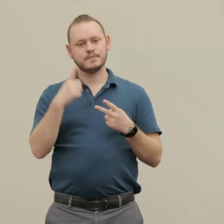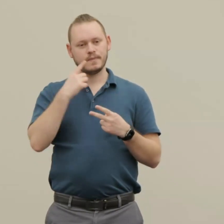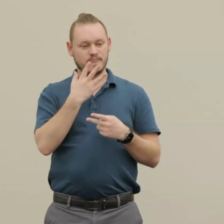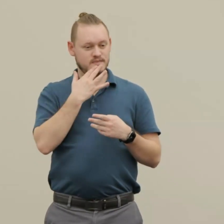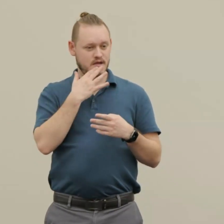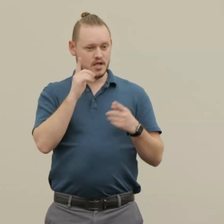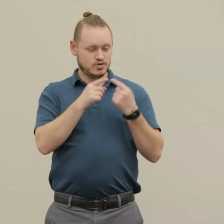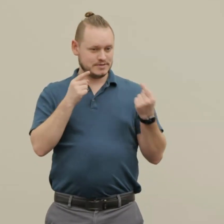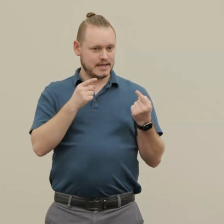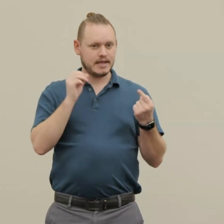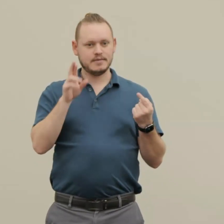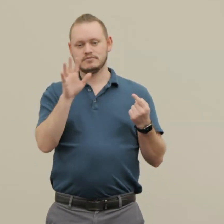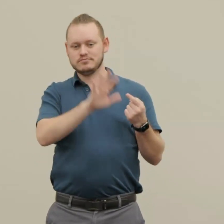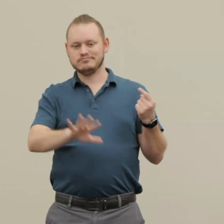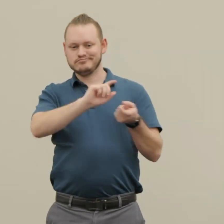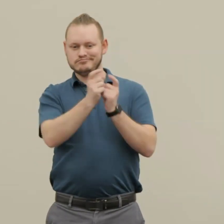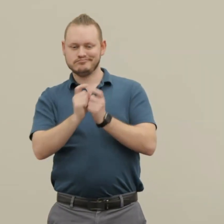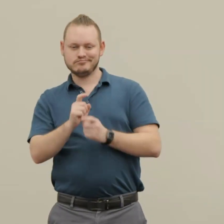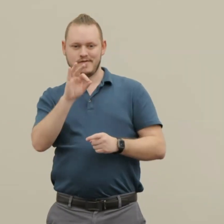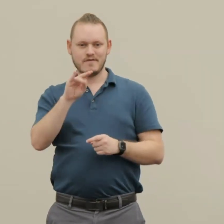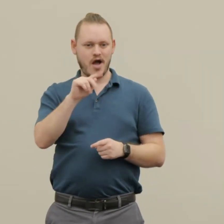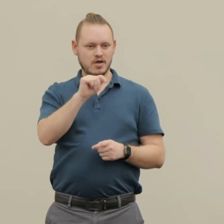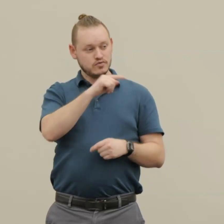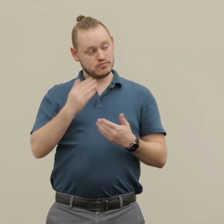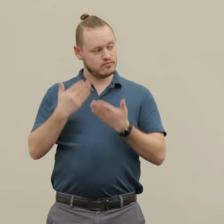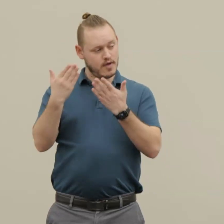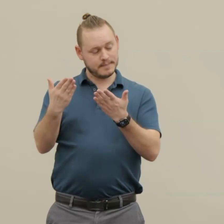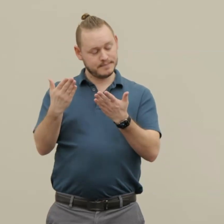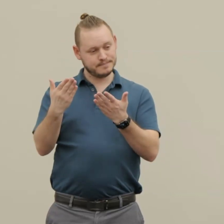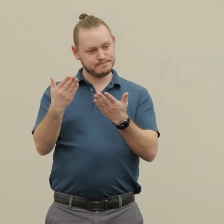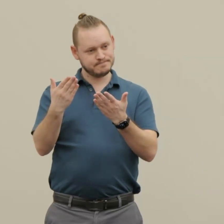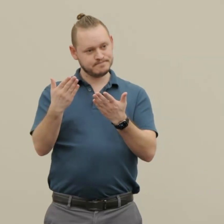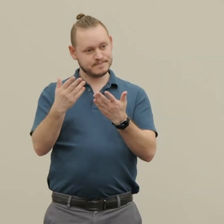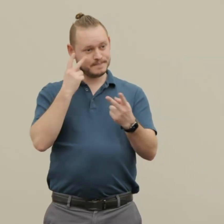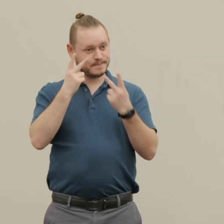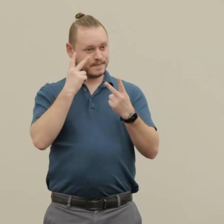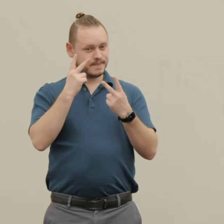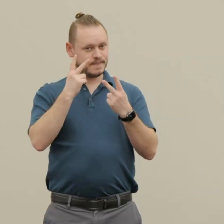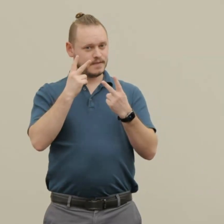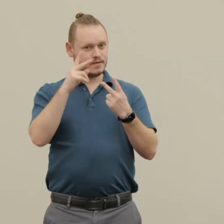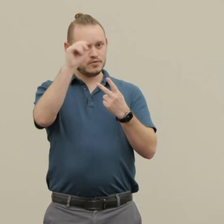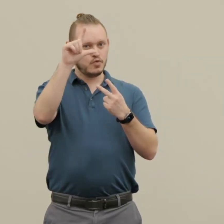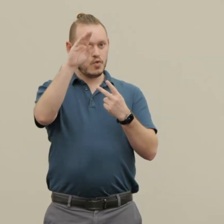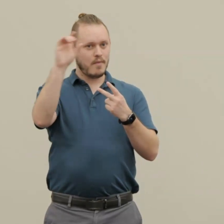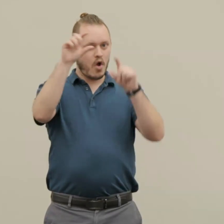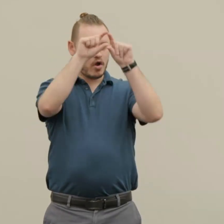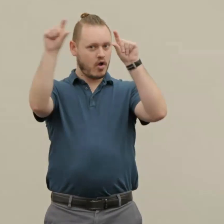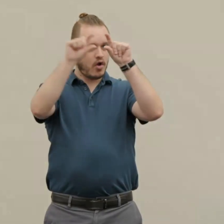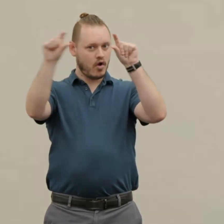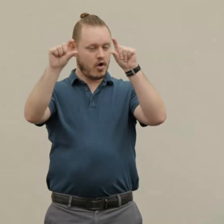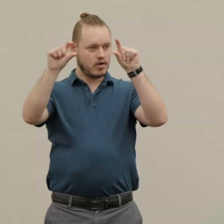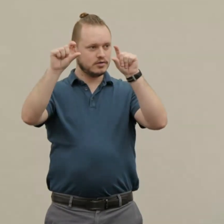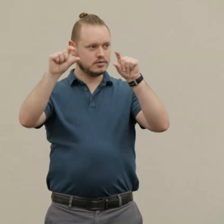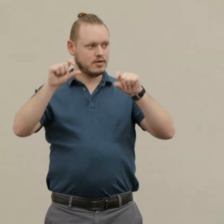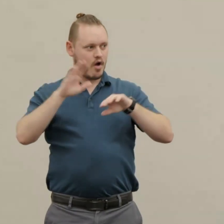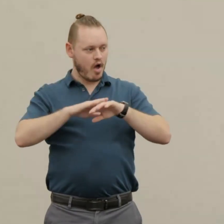color schemes and like the adjusting of fonts, do you recommend having a visible toolbar up on the